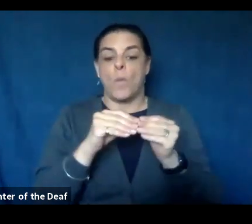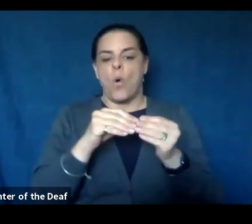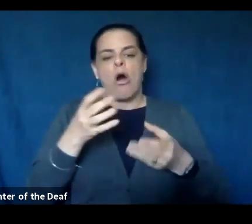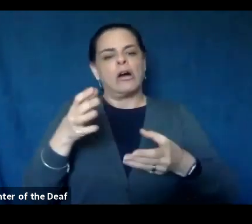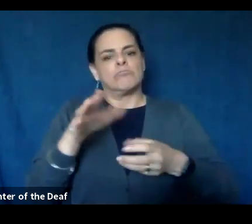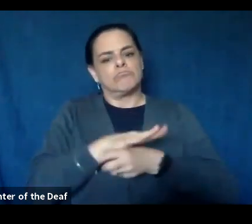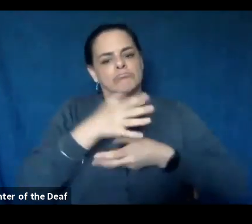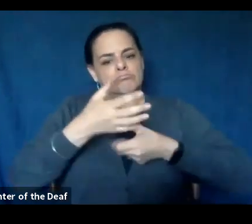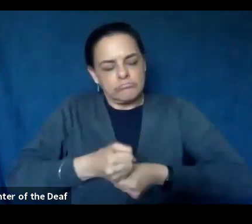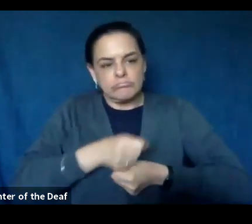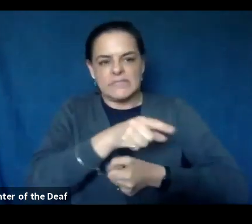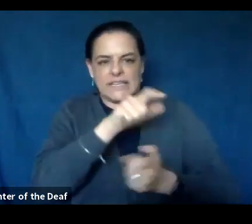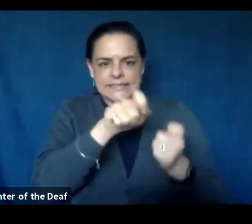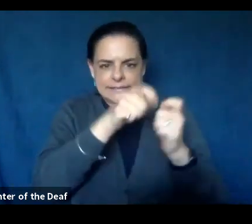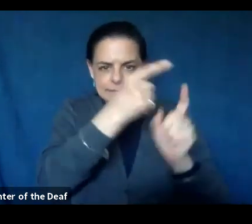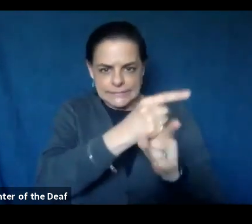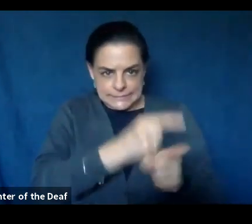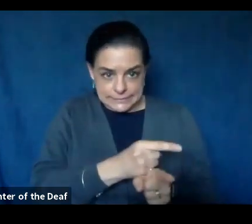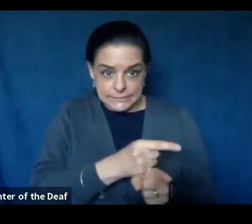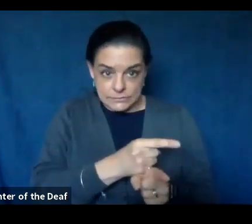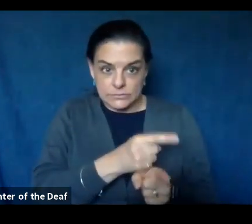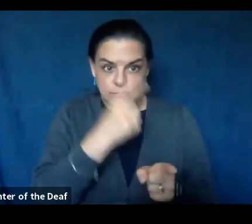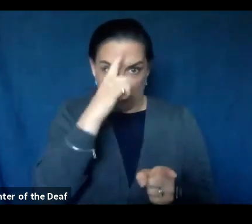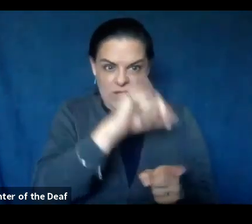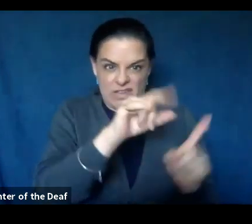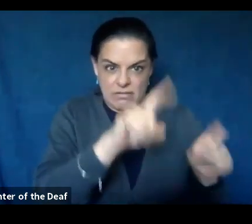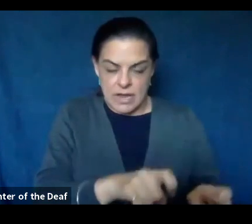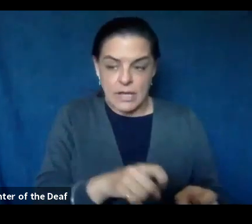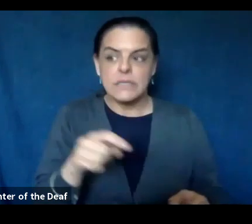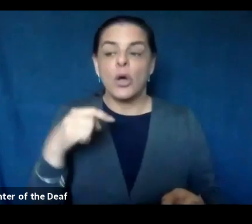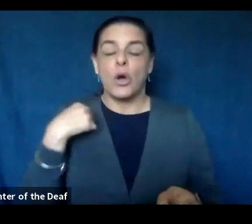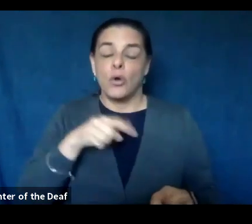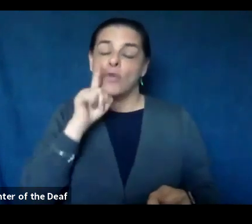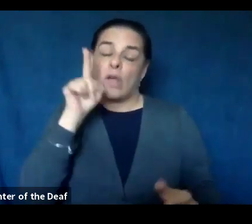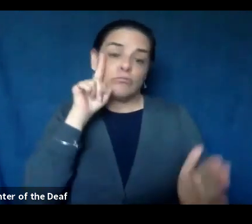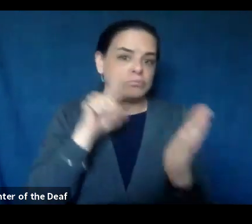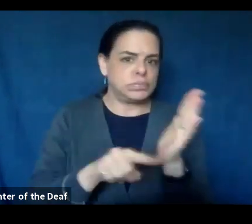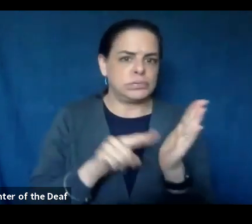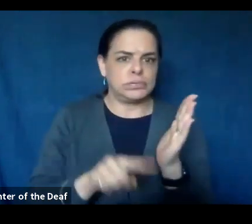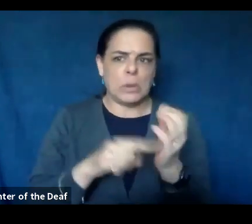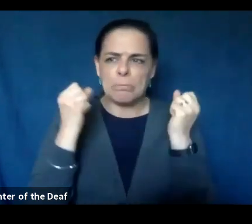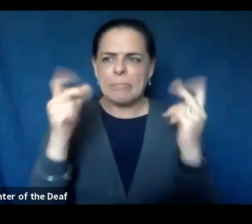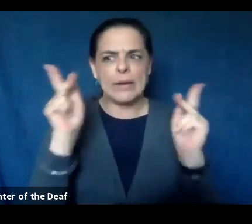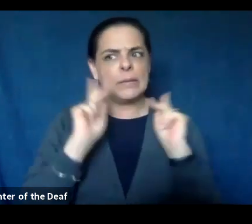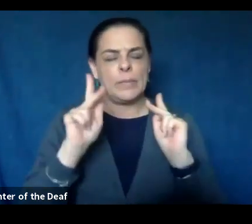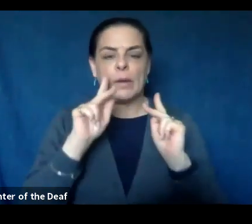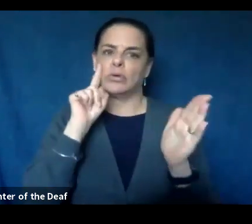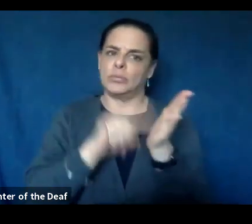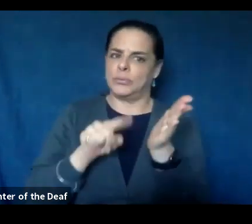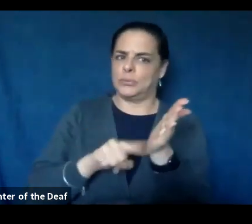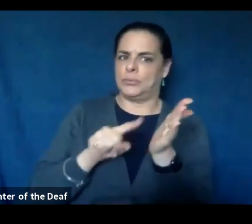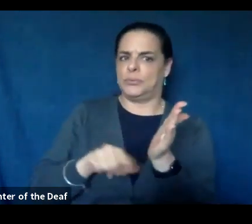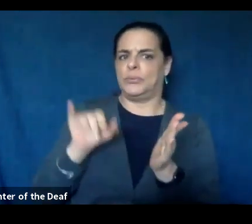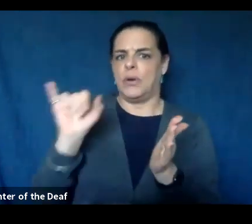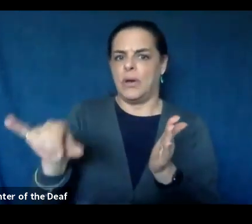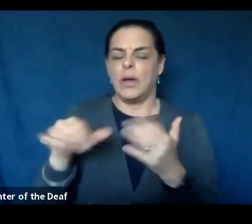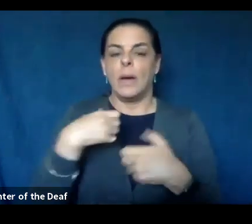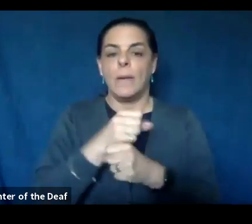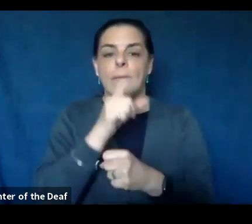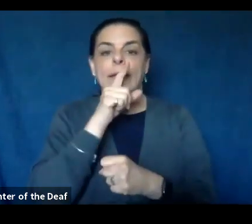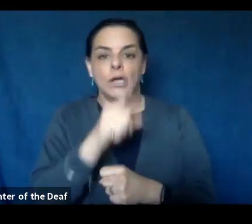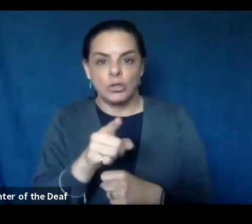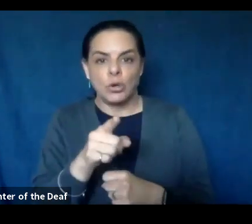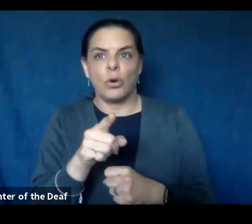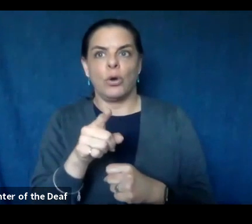testing that's out there right now. And we're really looking into that. Across the board, folks are looking into this to be able to